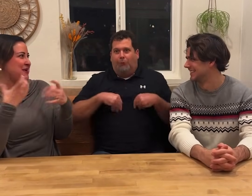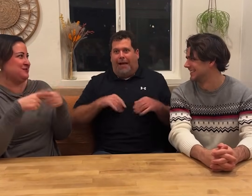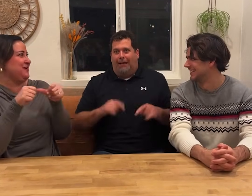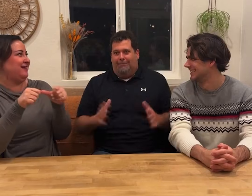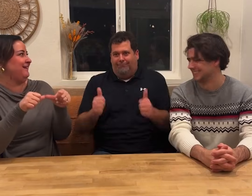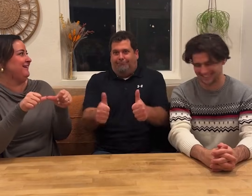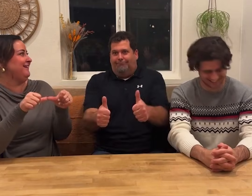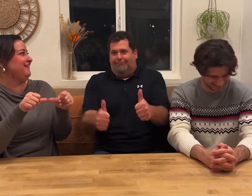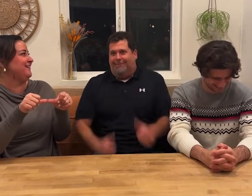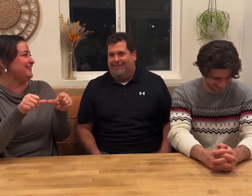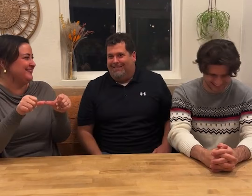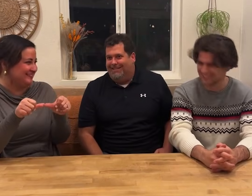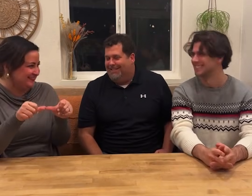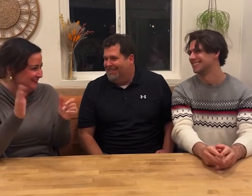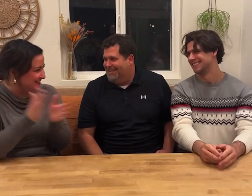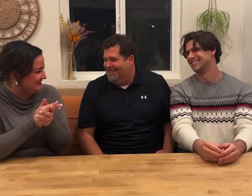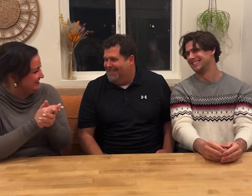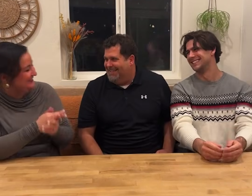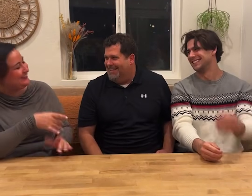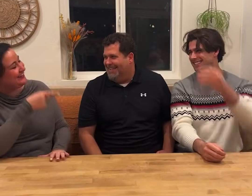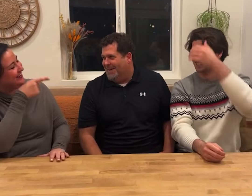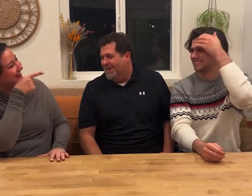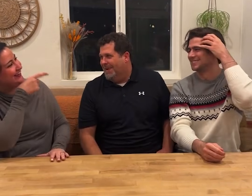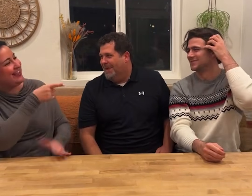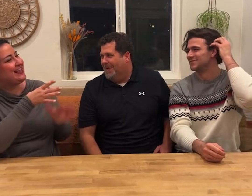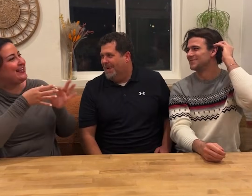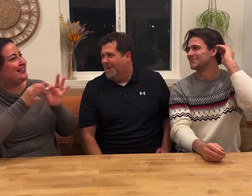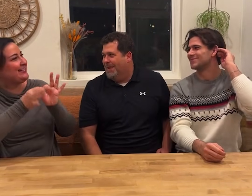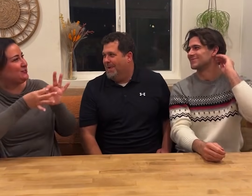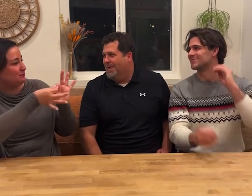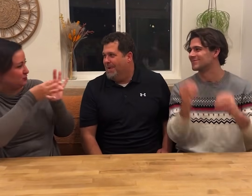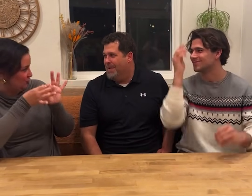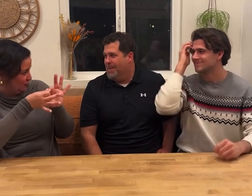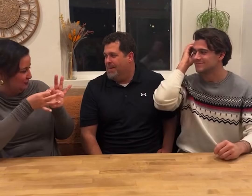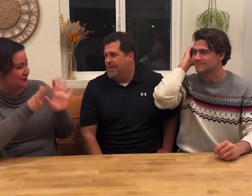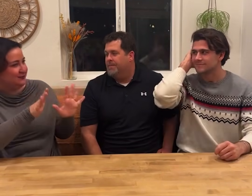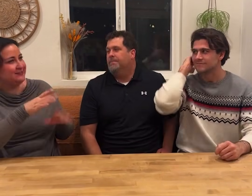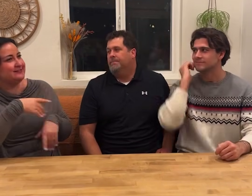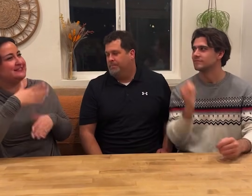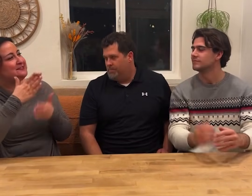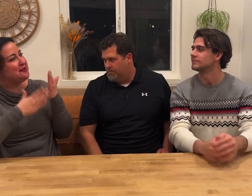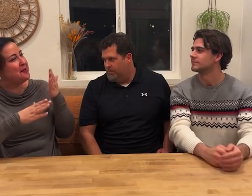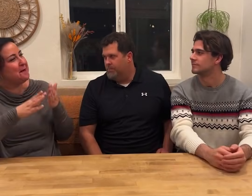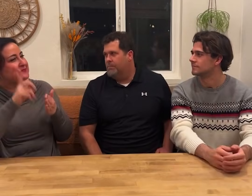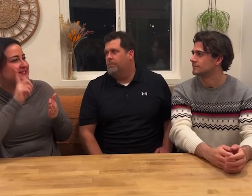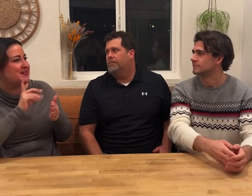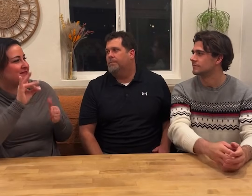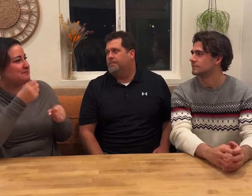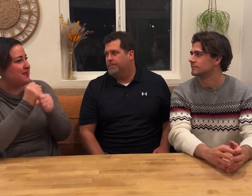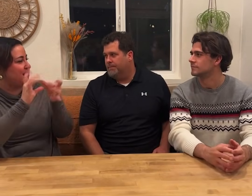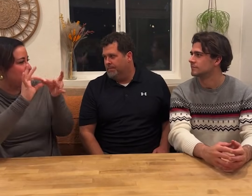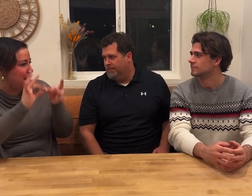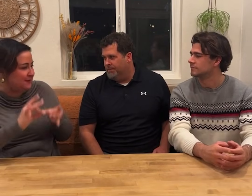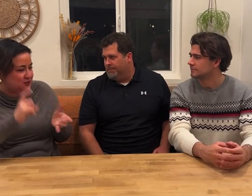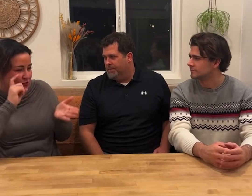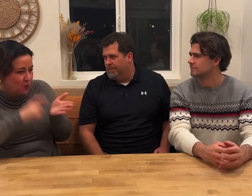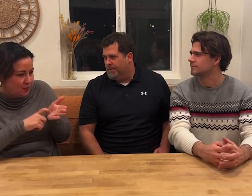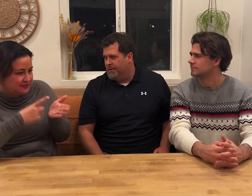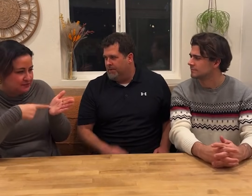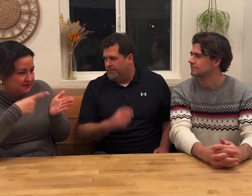Yeah, we'll take it. Whatever, 3, 6, whatever. We'll take it. And so interpretation, right? Some deaf people had made comments